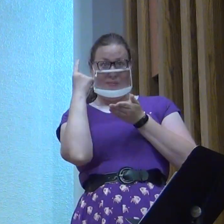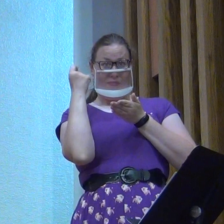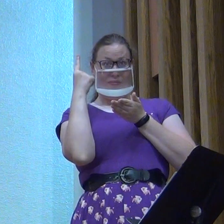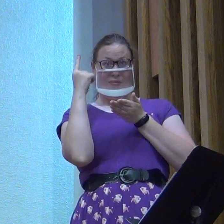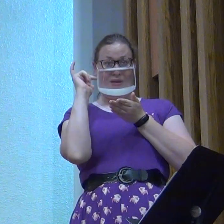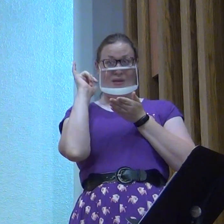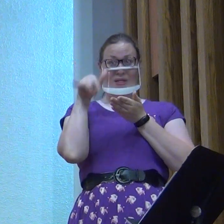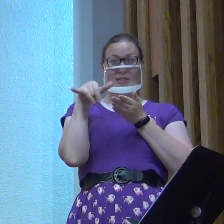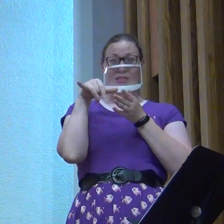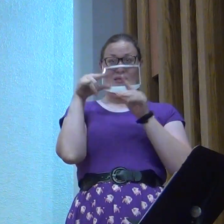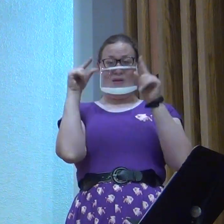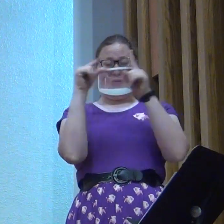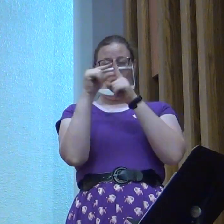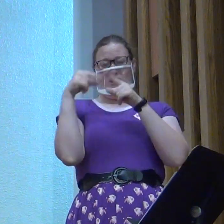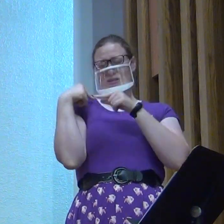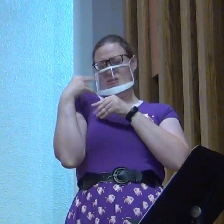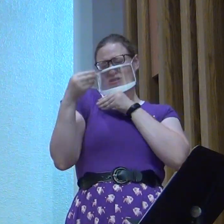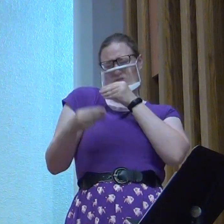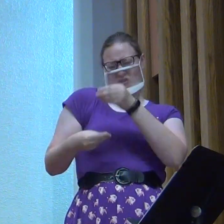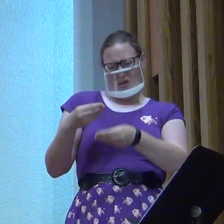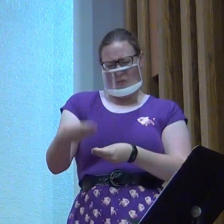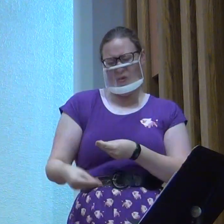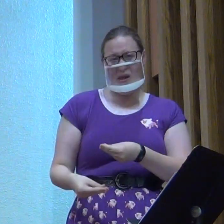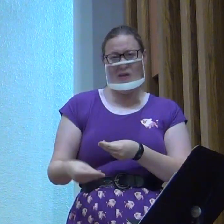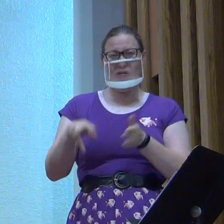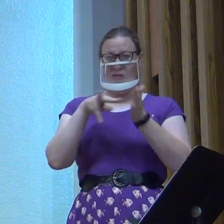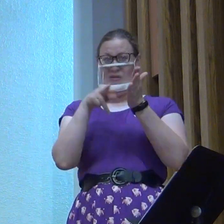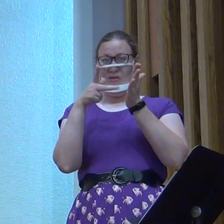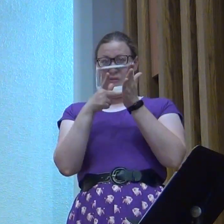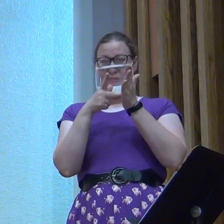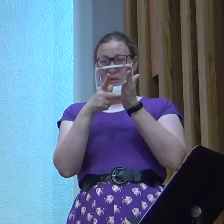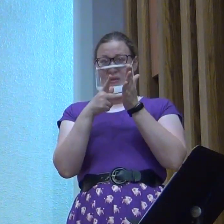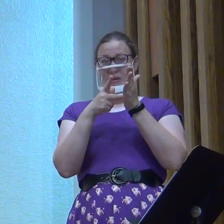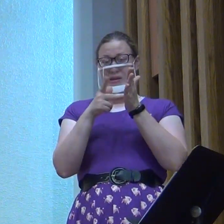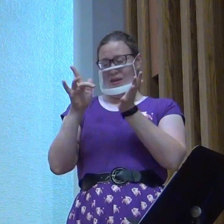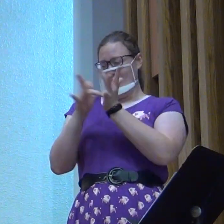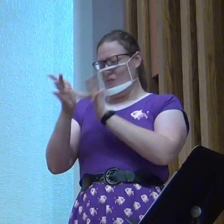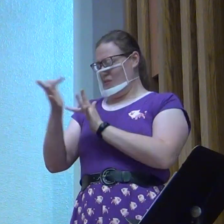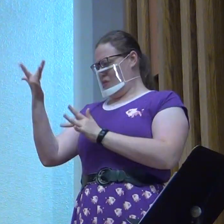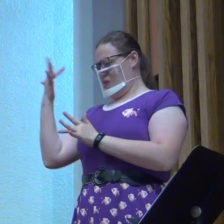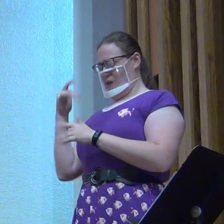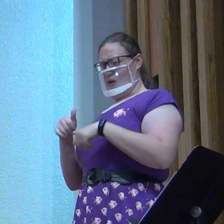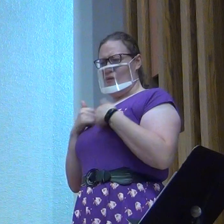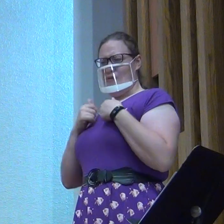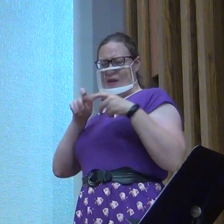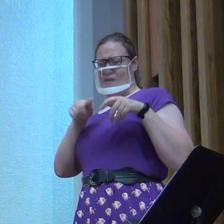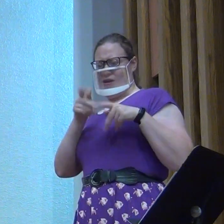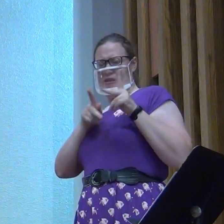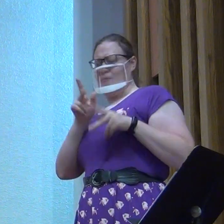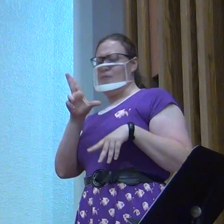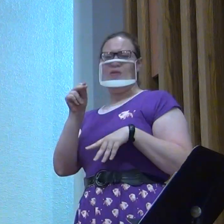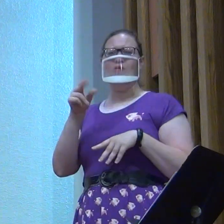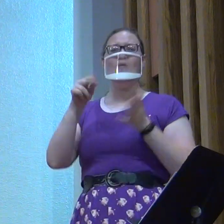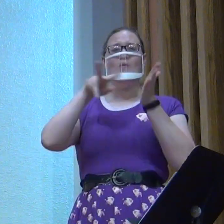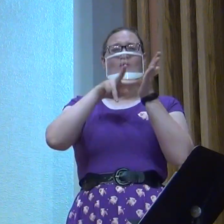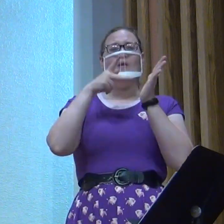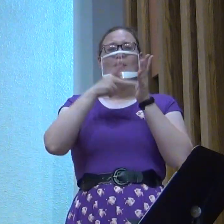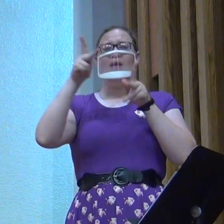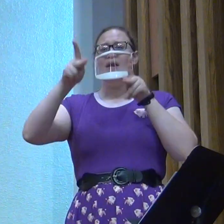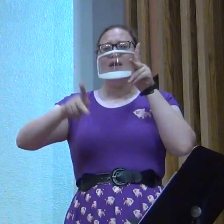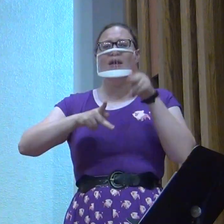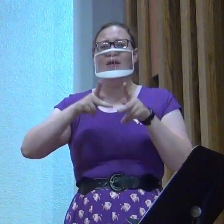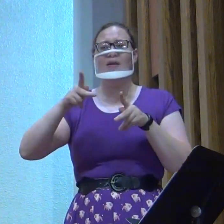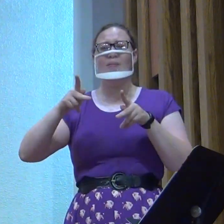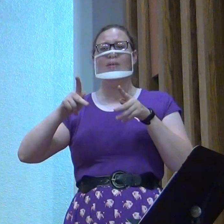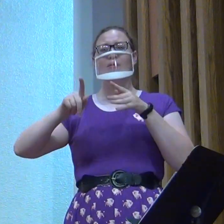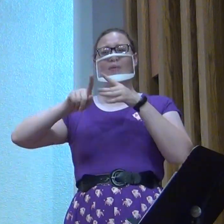fooled by that word generation. It doesn't refer to the people who are alive at that time. It refers to the people